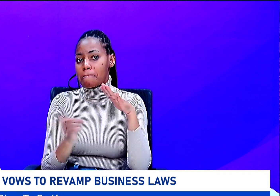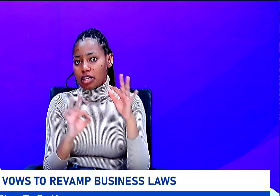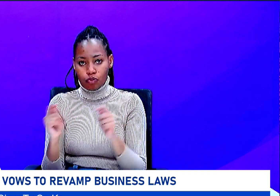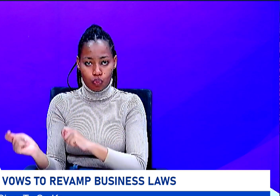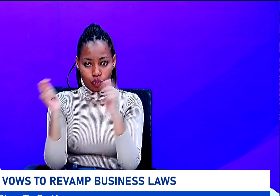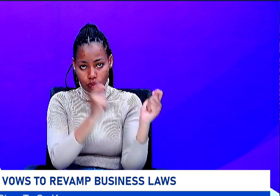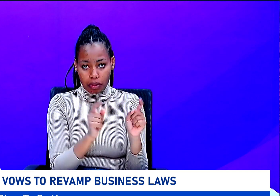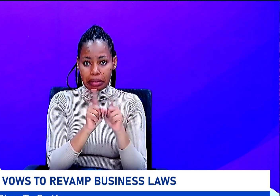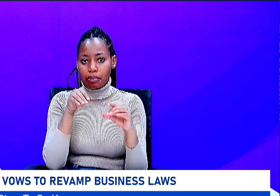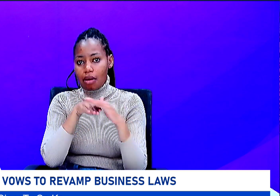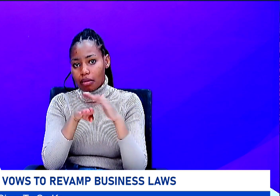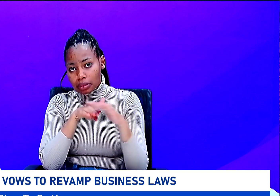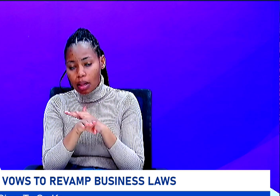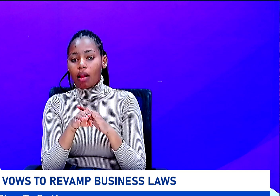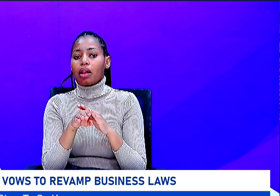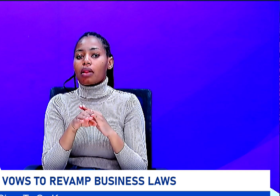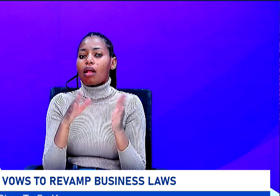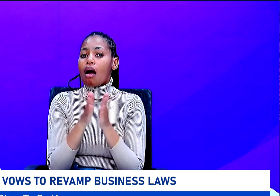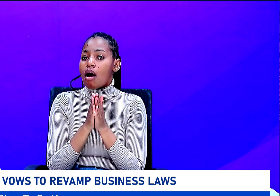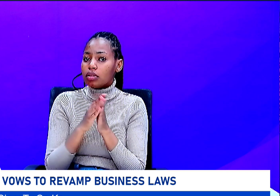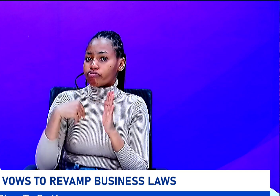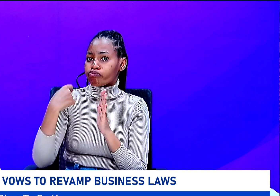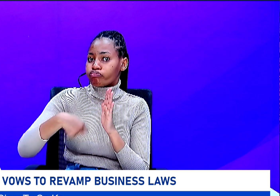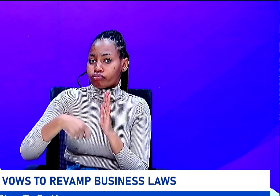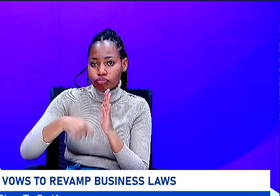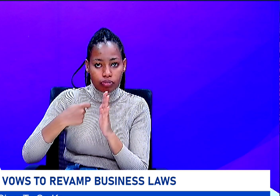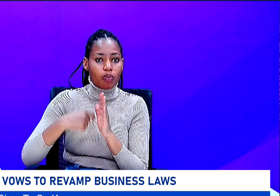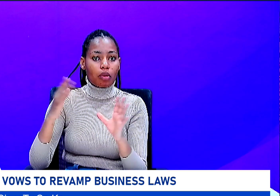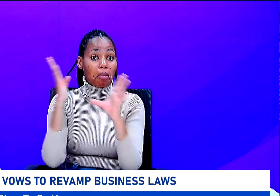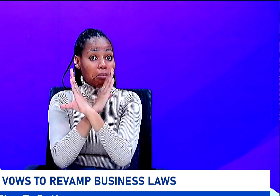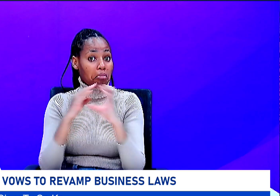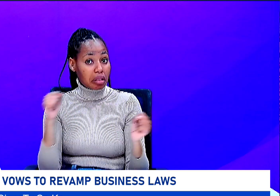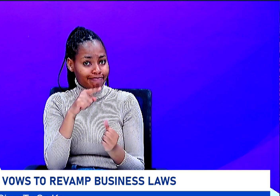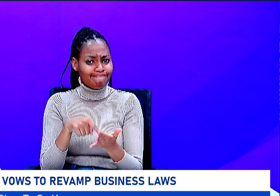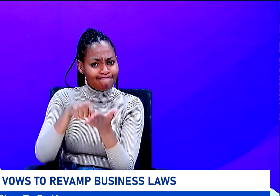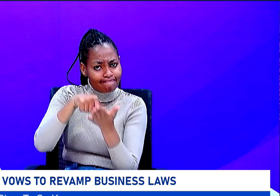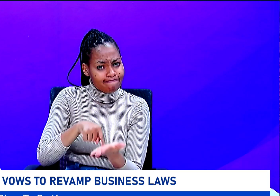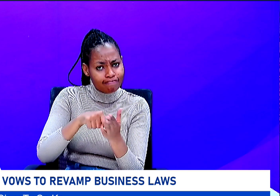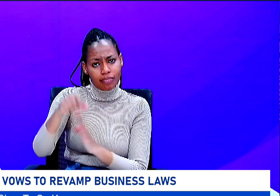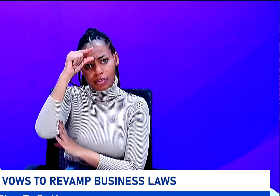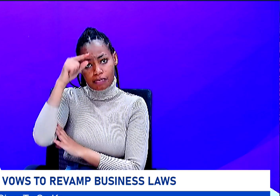Speaking during a high-level roundtable co-hosted by the private sector and the Ministry of